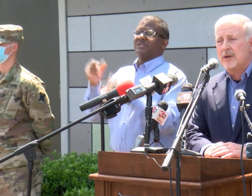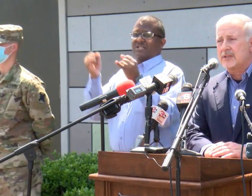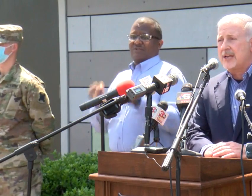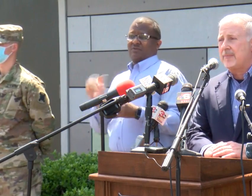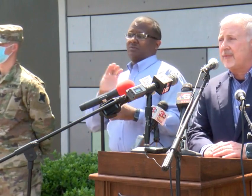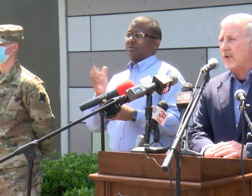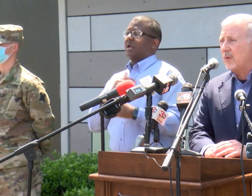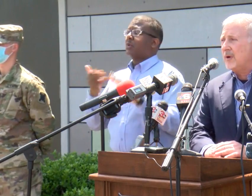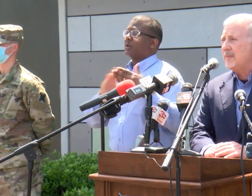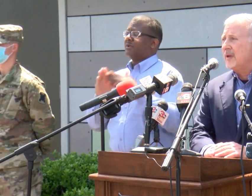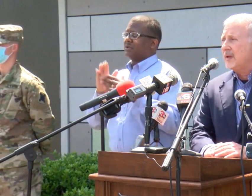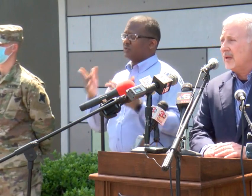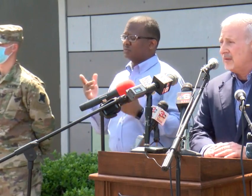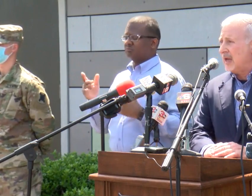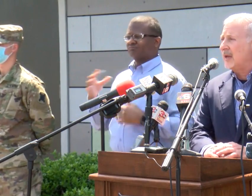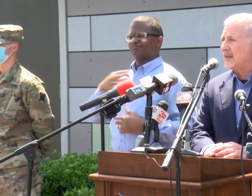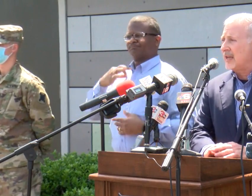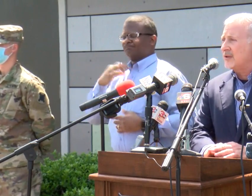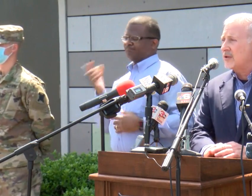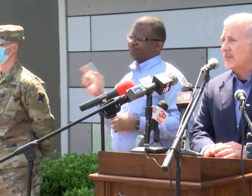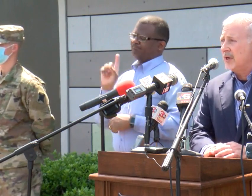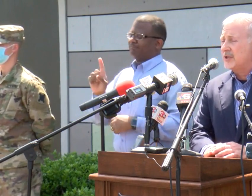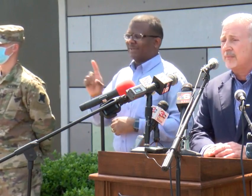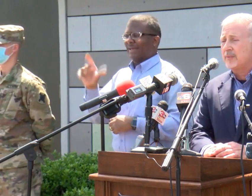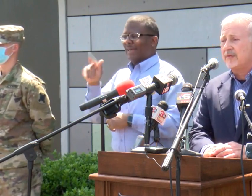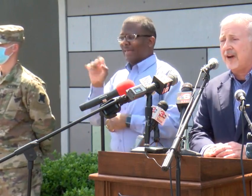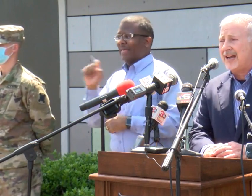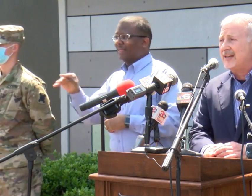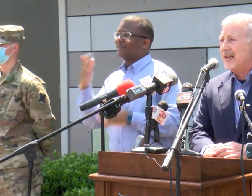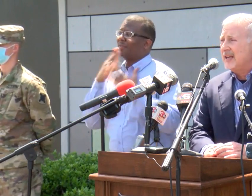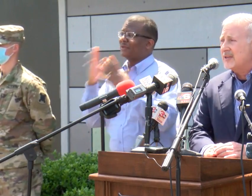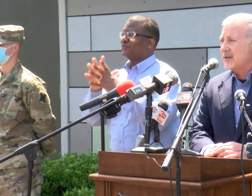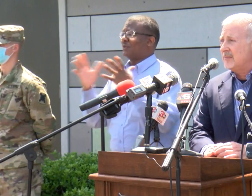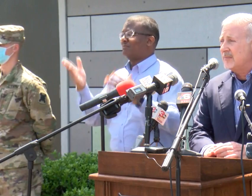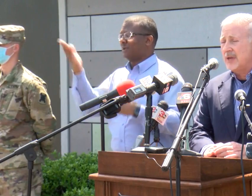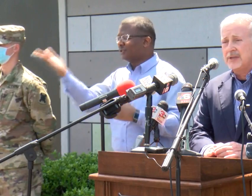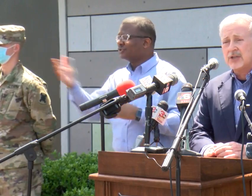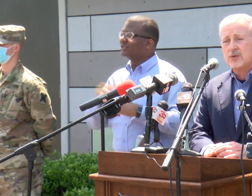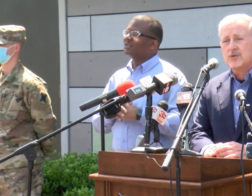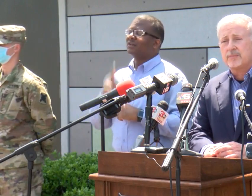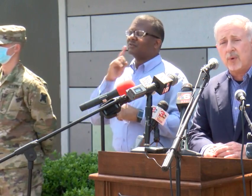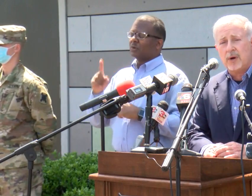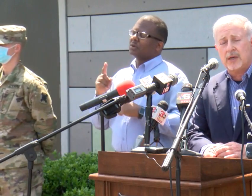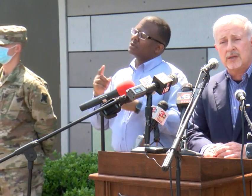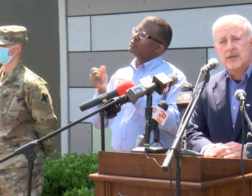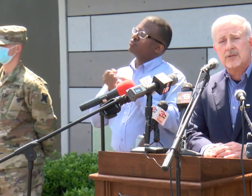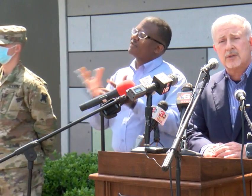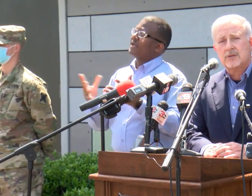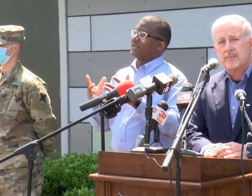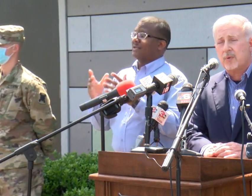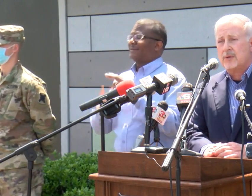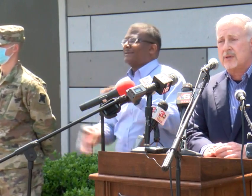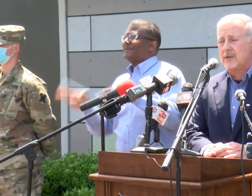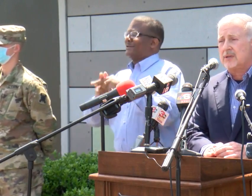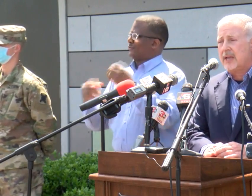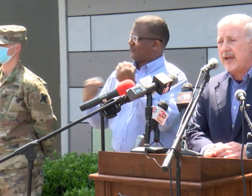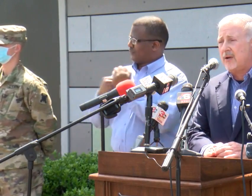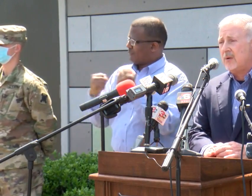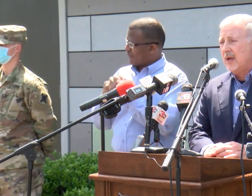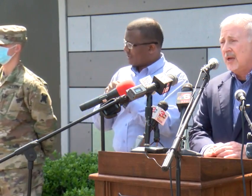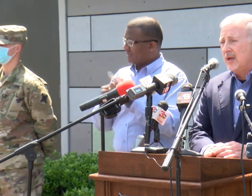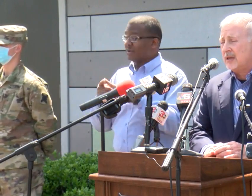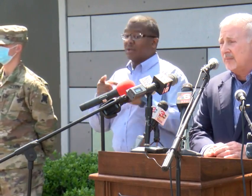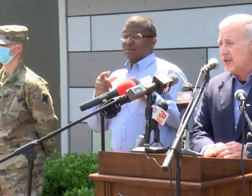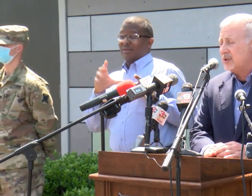our community to step forward. Allen, thank you so much, and provide some additional support in addition to the support that the